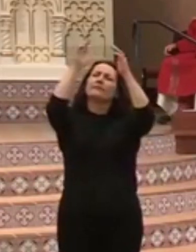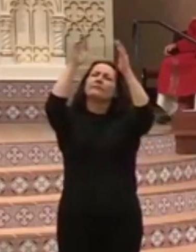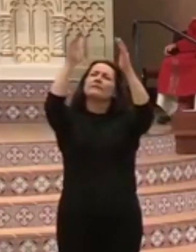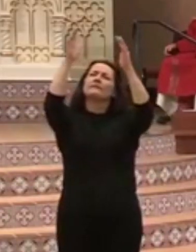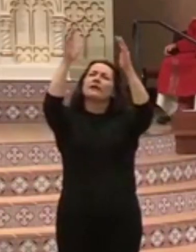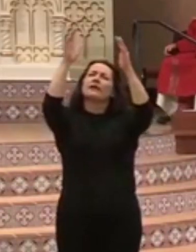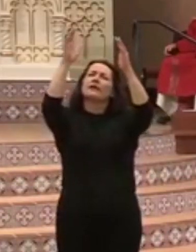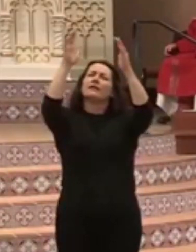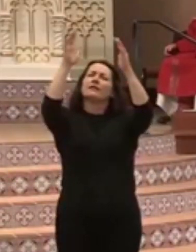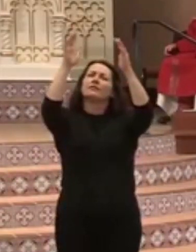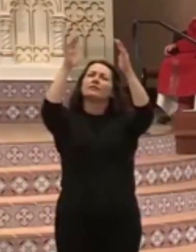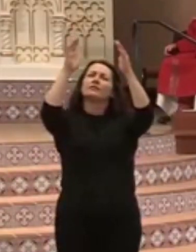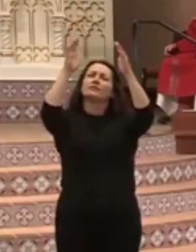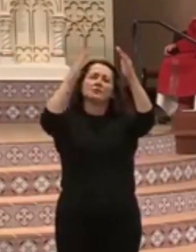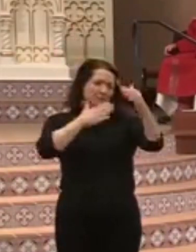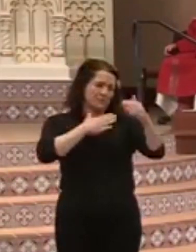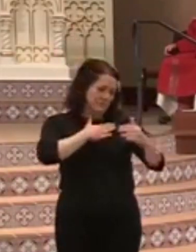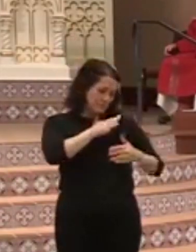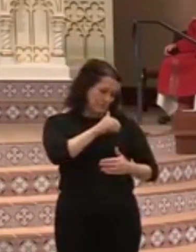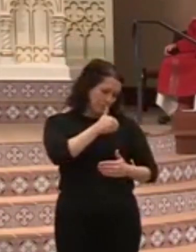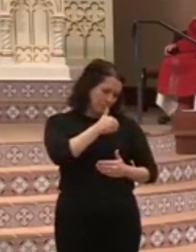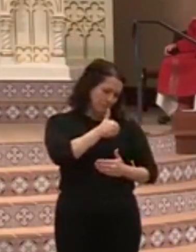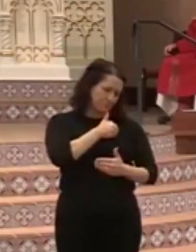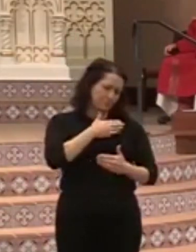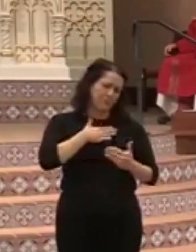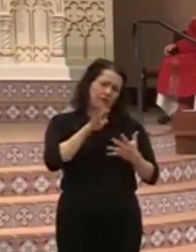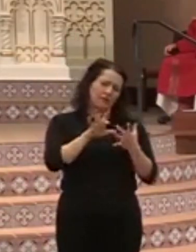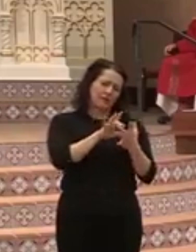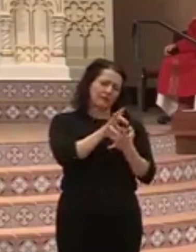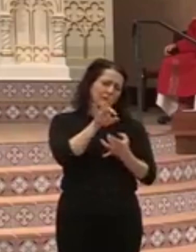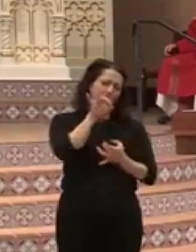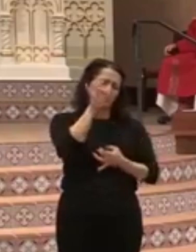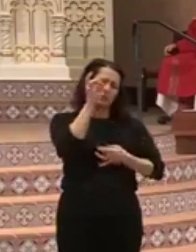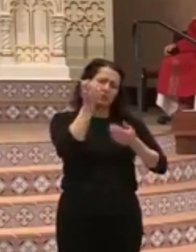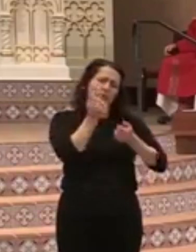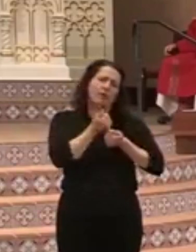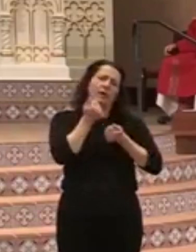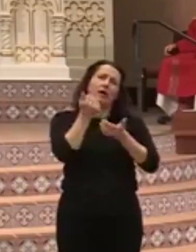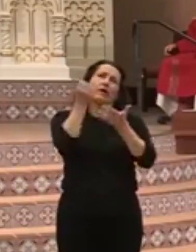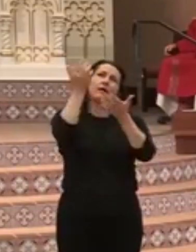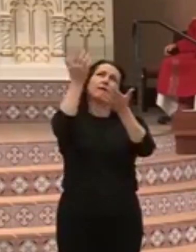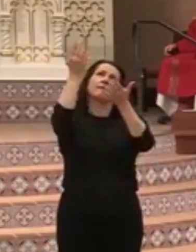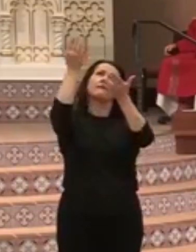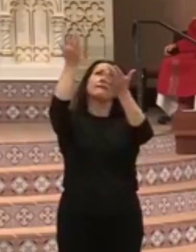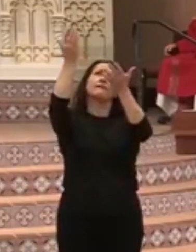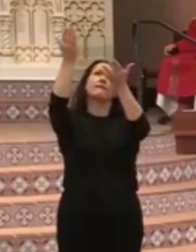Father, into your hand I commit my